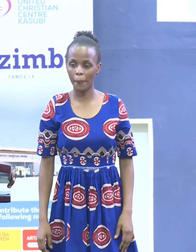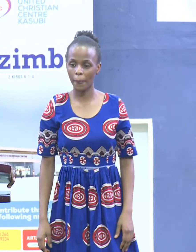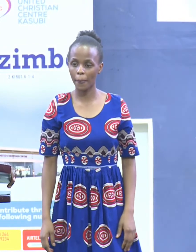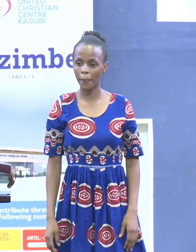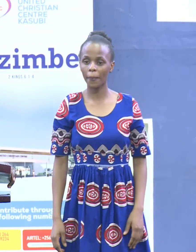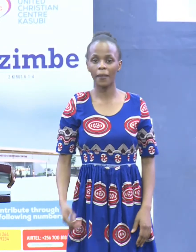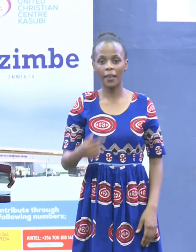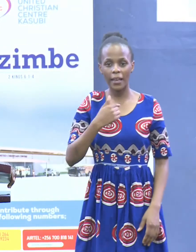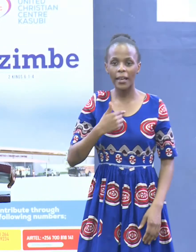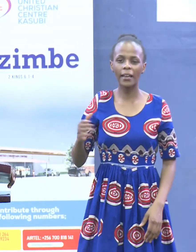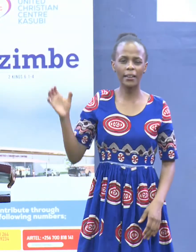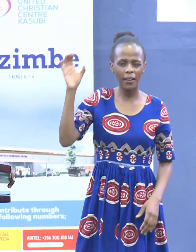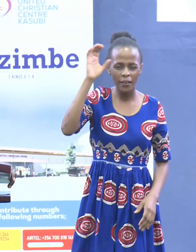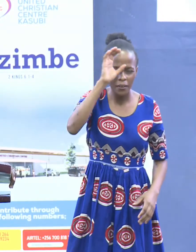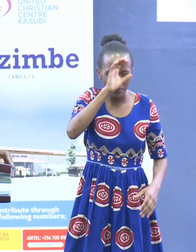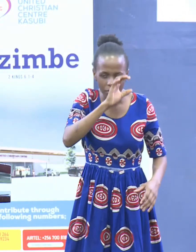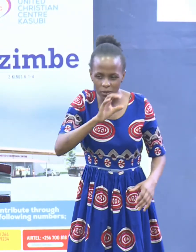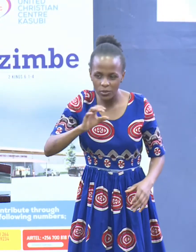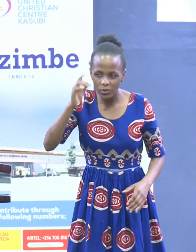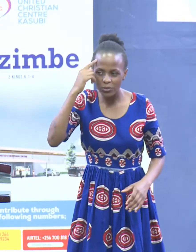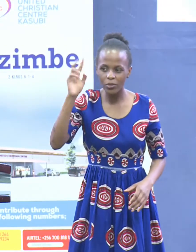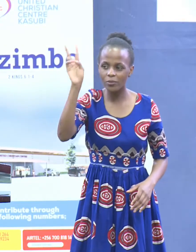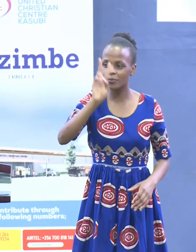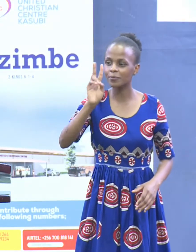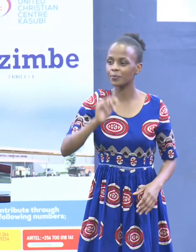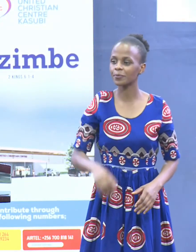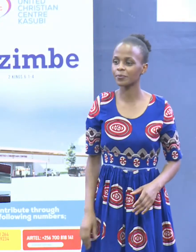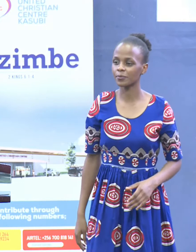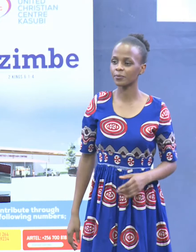Naye noonyamuko olunyiriri. Okay.